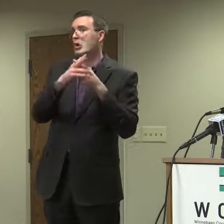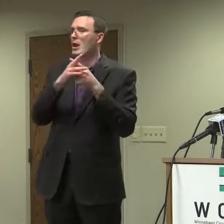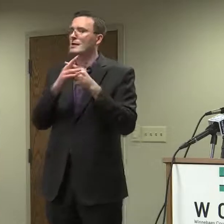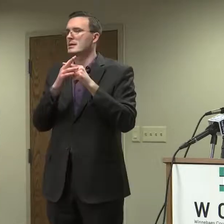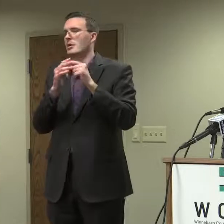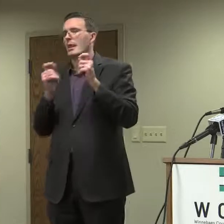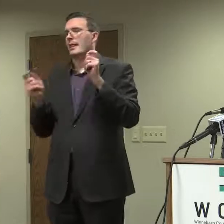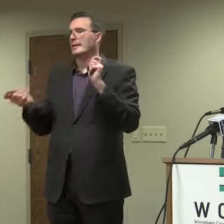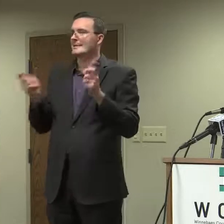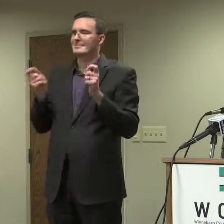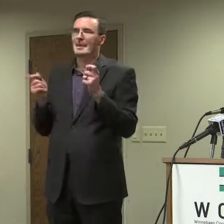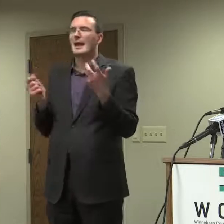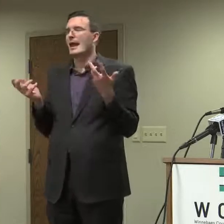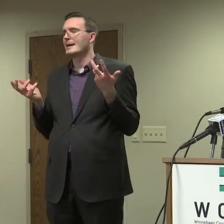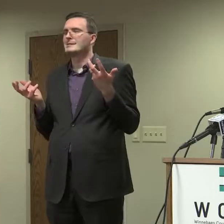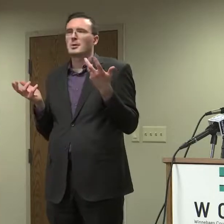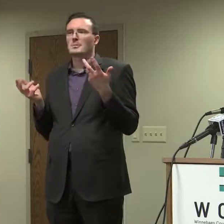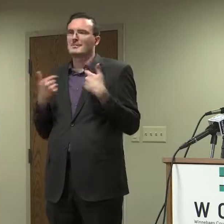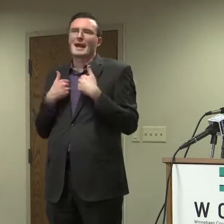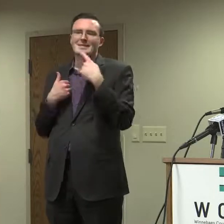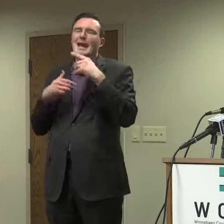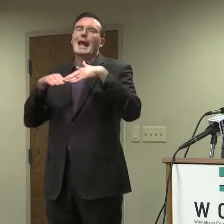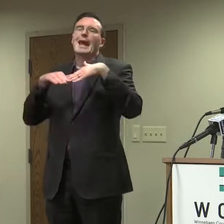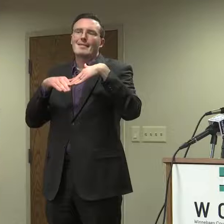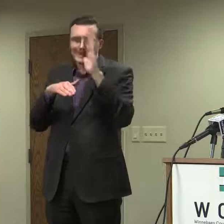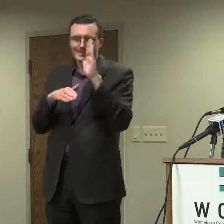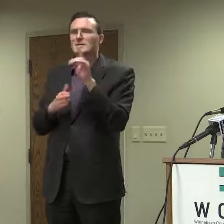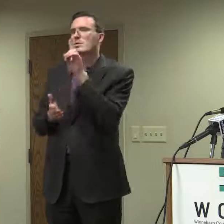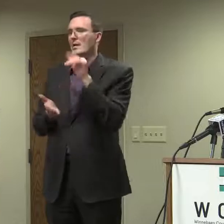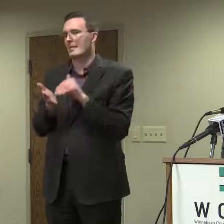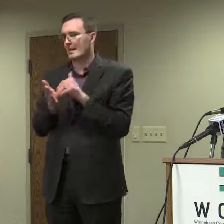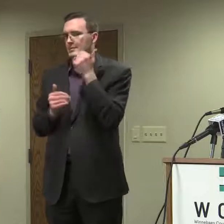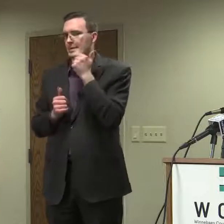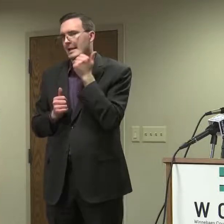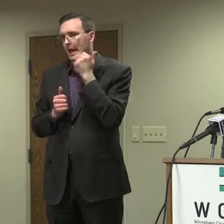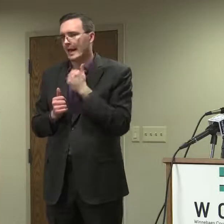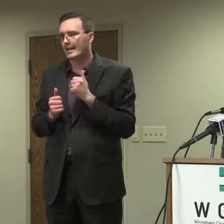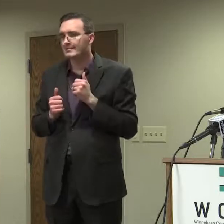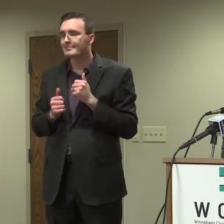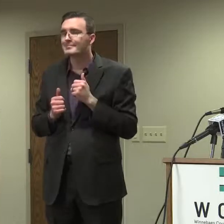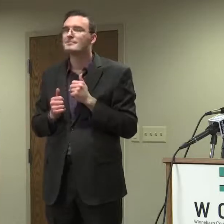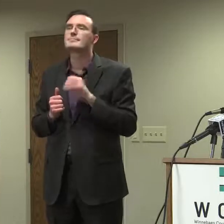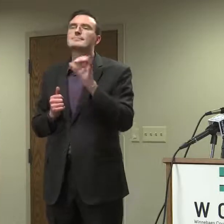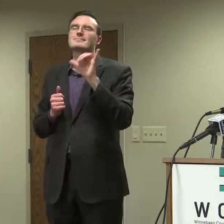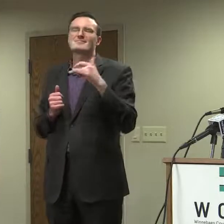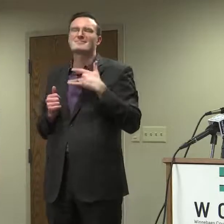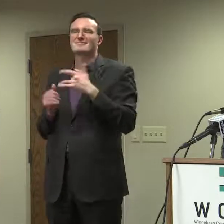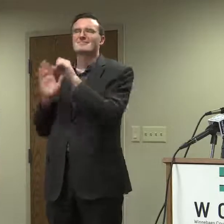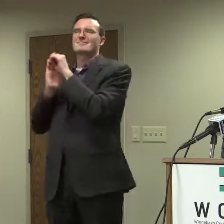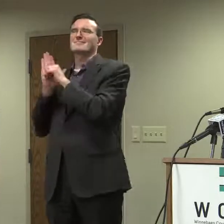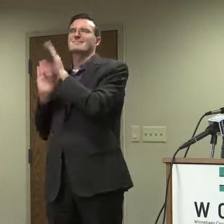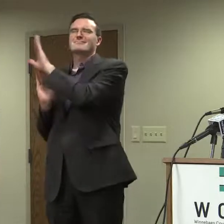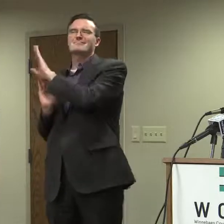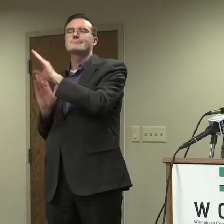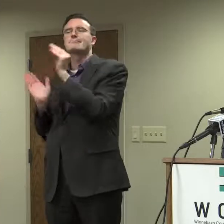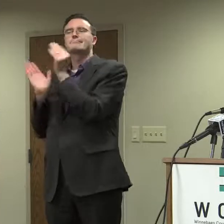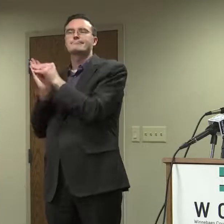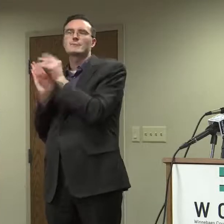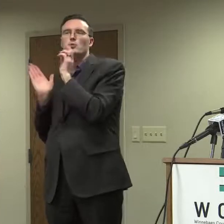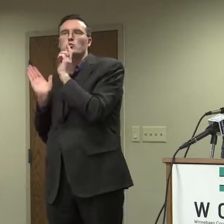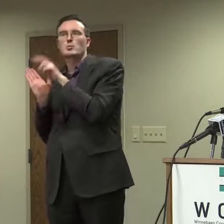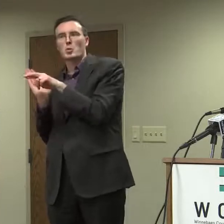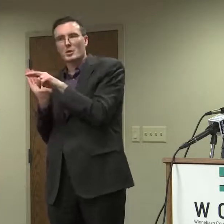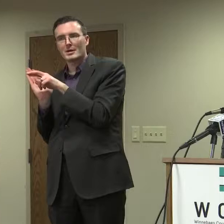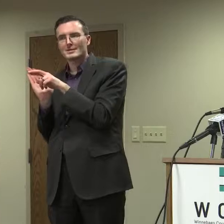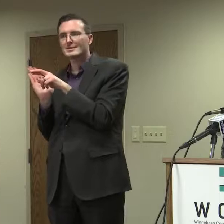there's at least 1,000 being done a day. And you can look at that from the number that gets reported through the state, and then you see that they now